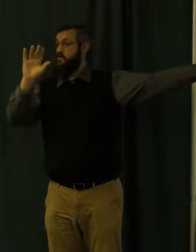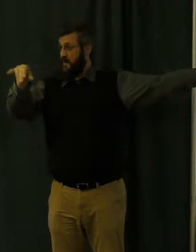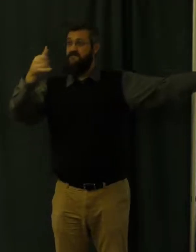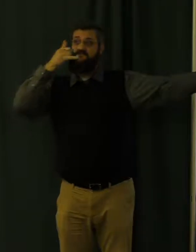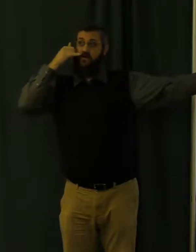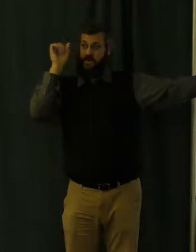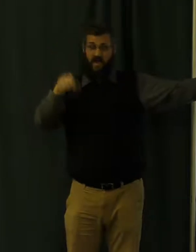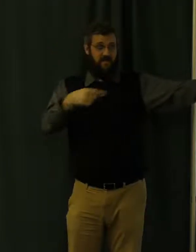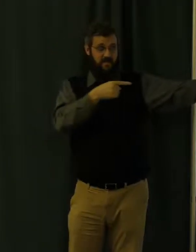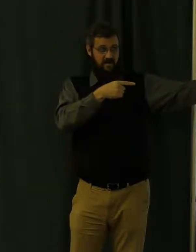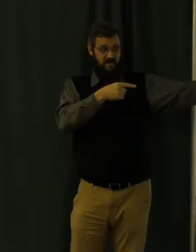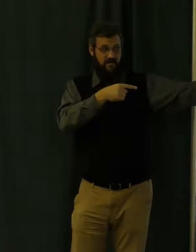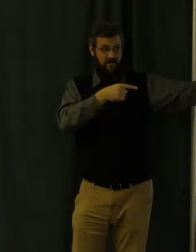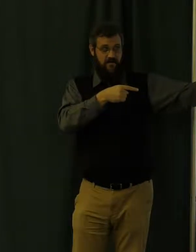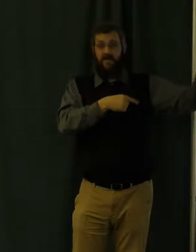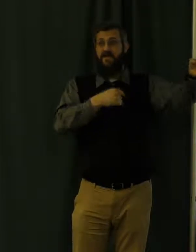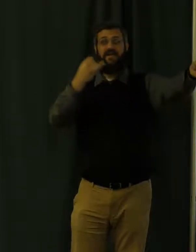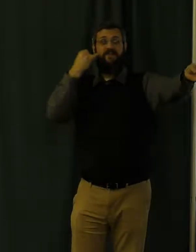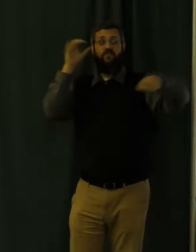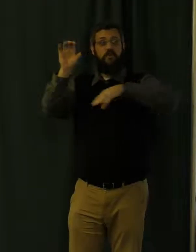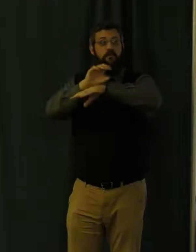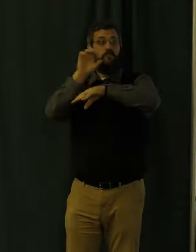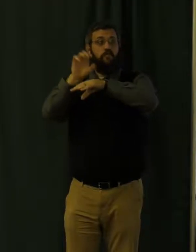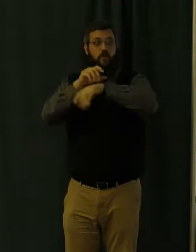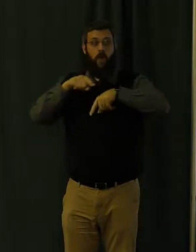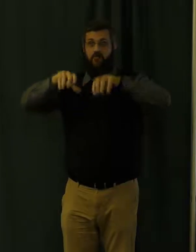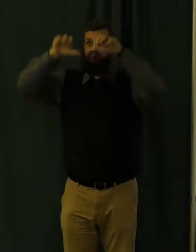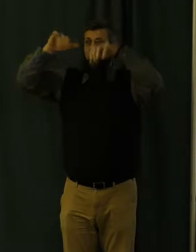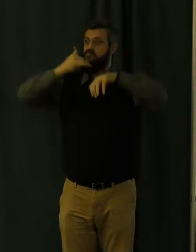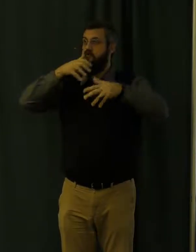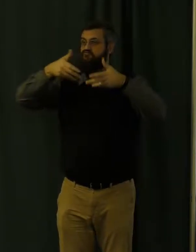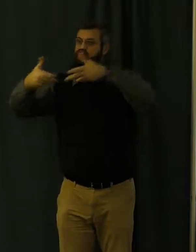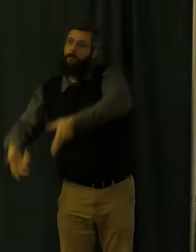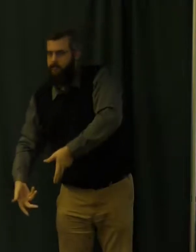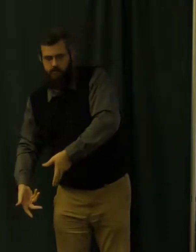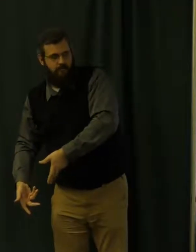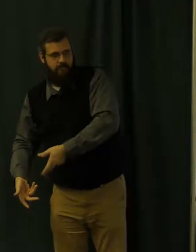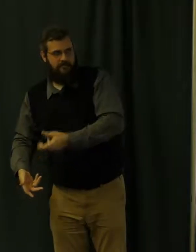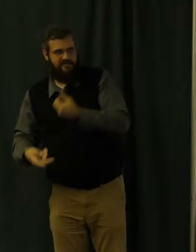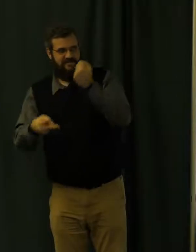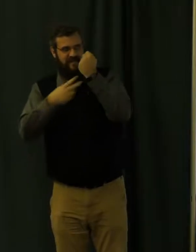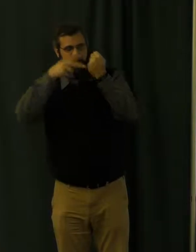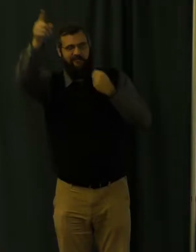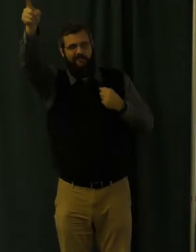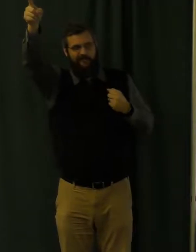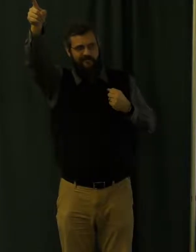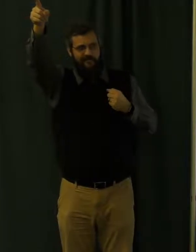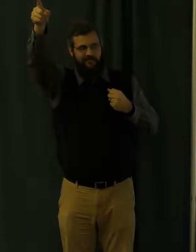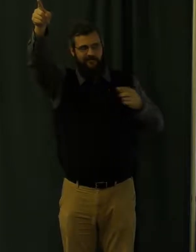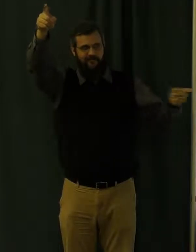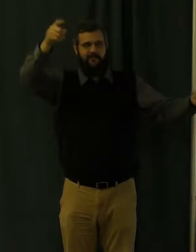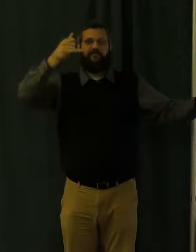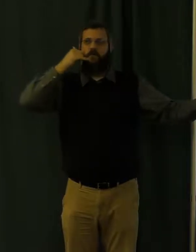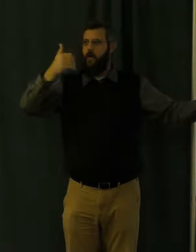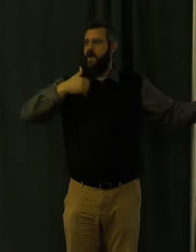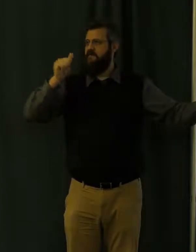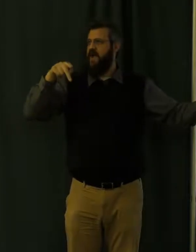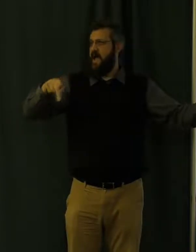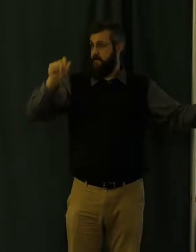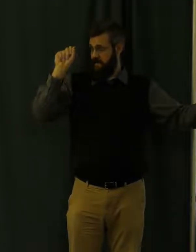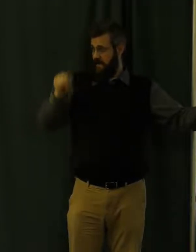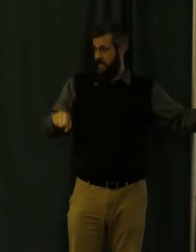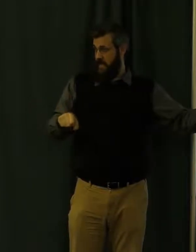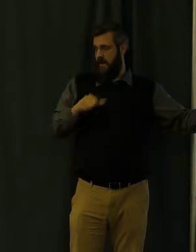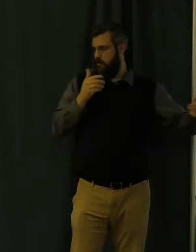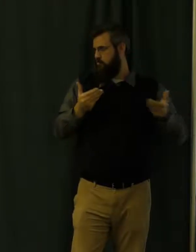from here. it still doesn't get lost because it Yeah. was in Google. Yeah, you can also do it from here. Like there's an app. You can do it from your phone. Yeah. I mean, I don't recommend it.